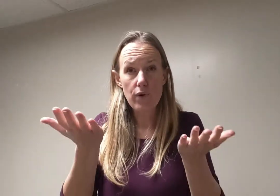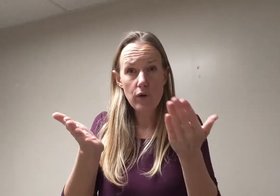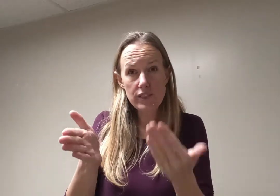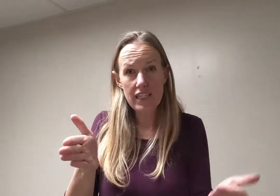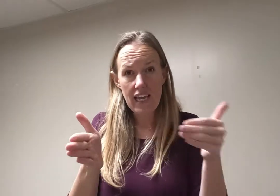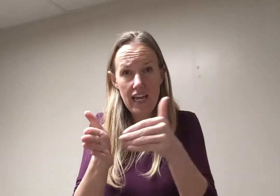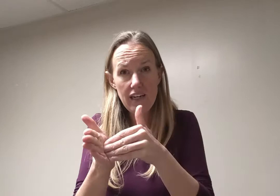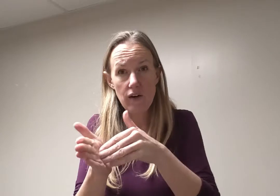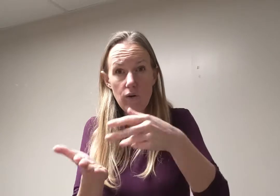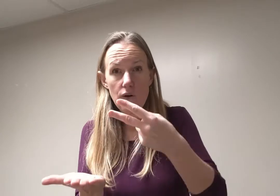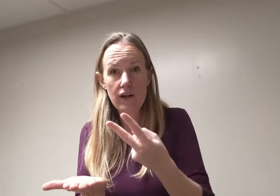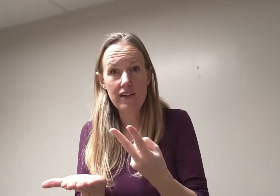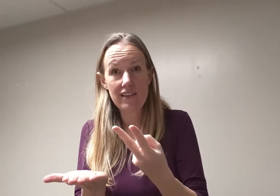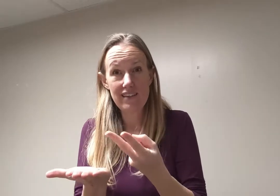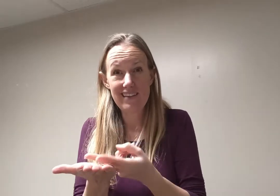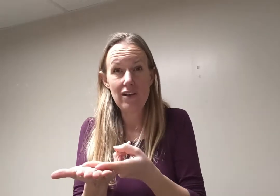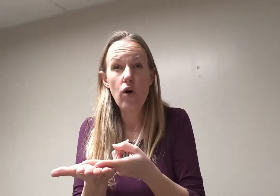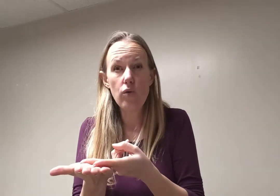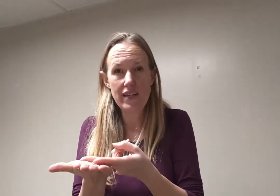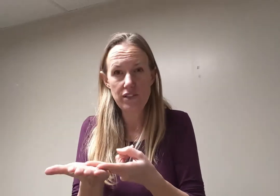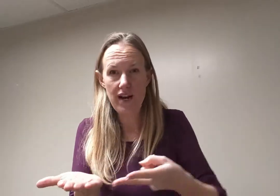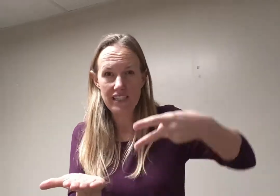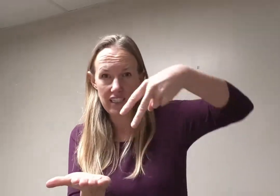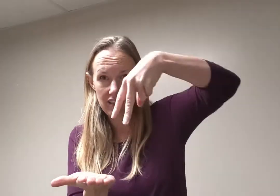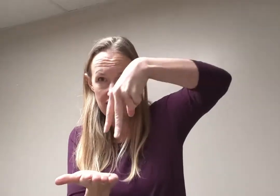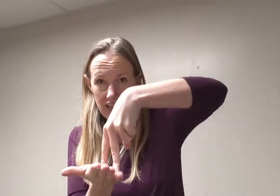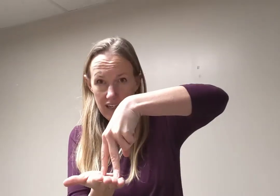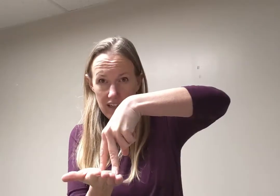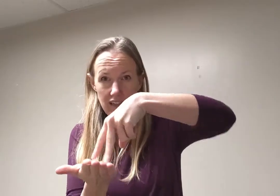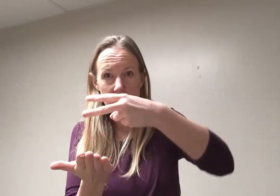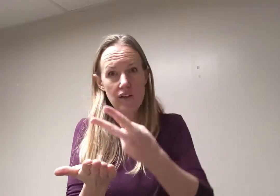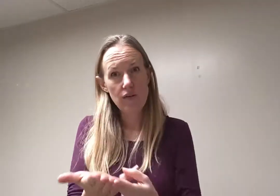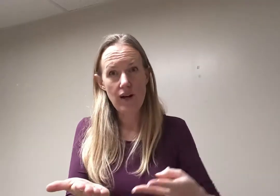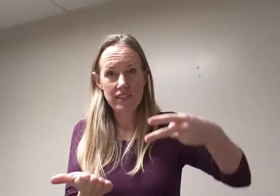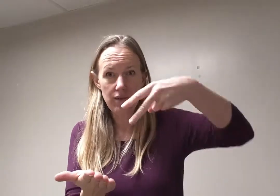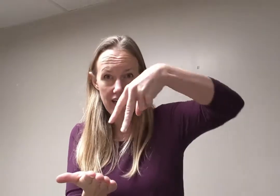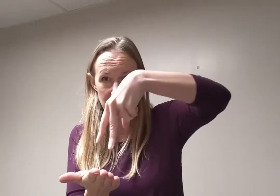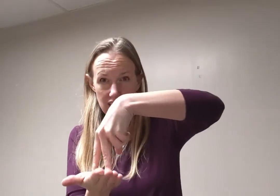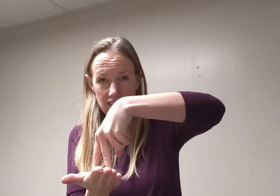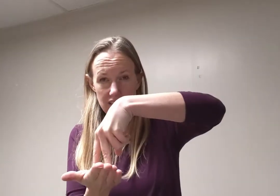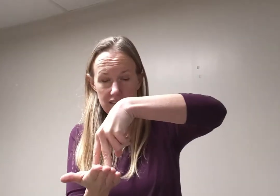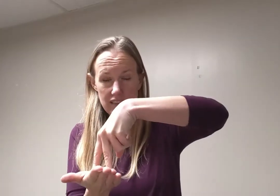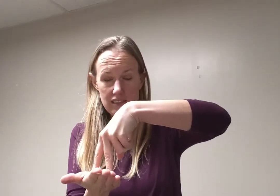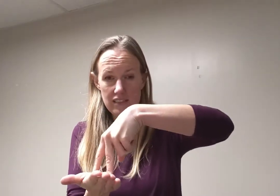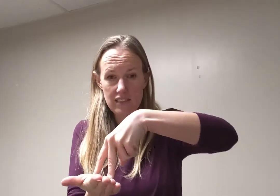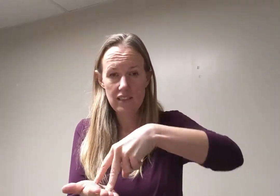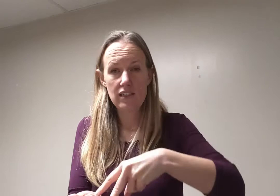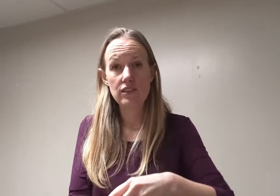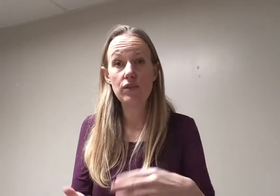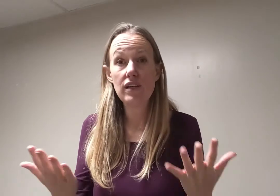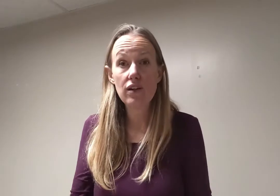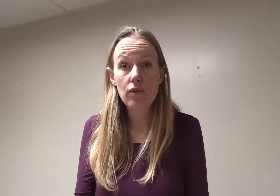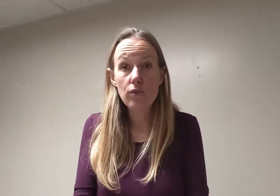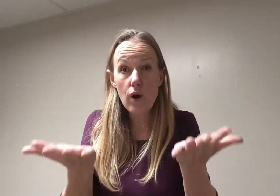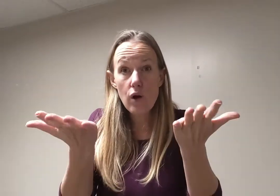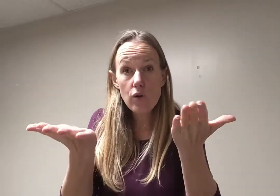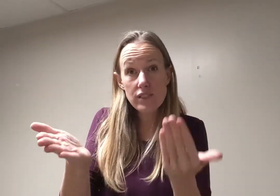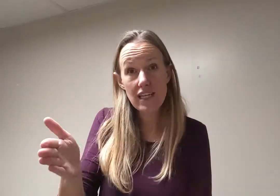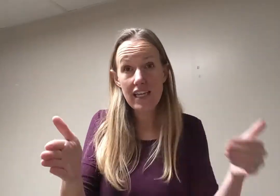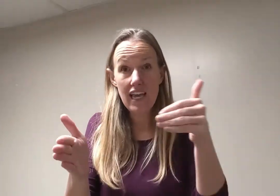rose again or the whole resurrection. Okay? Resurrection. So either rose